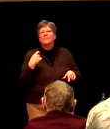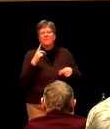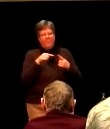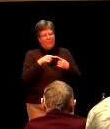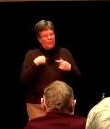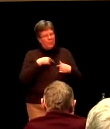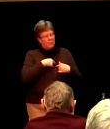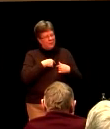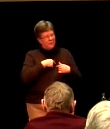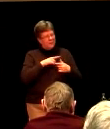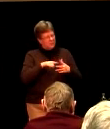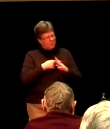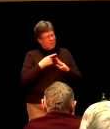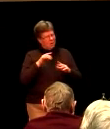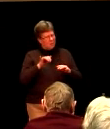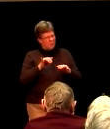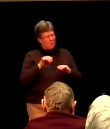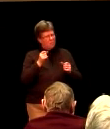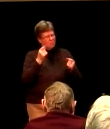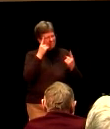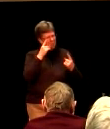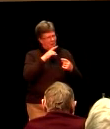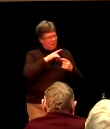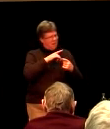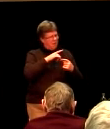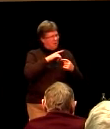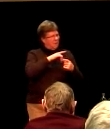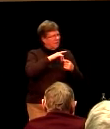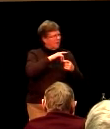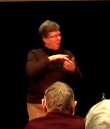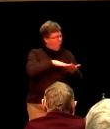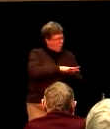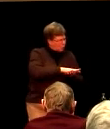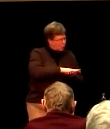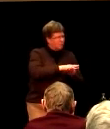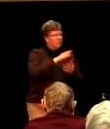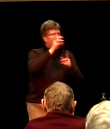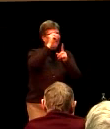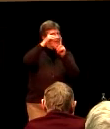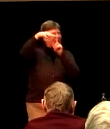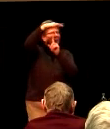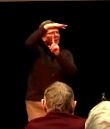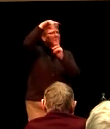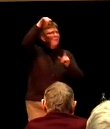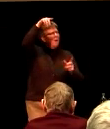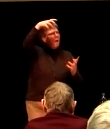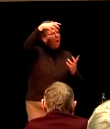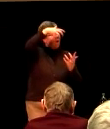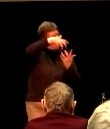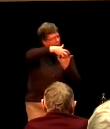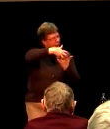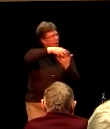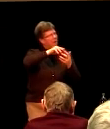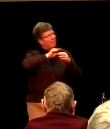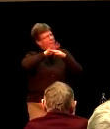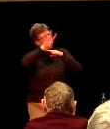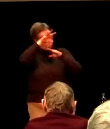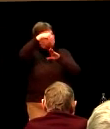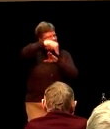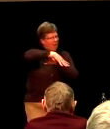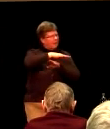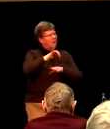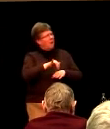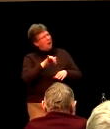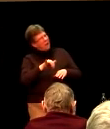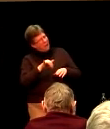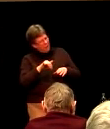When we started putting the ocean and the atmosphere together, we started coupling what we would call the El Nino in the water